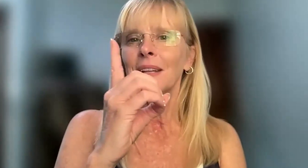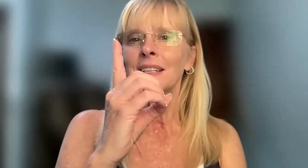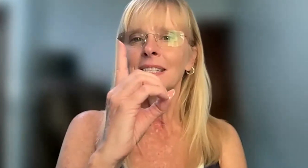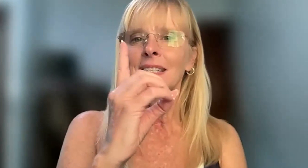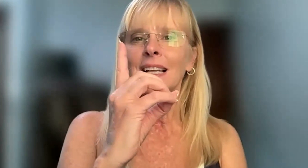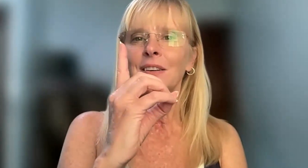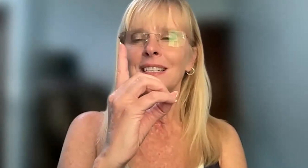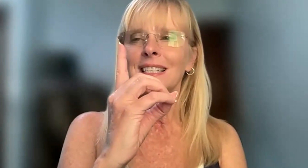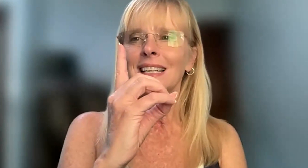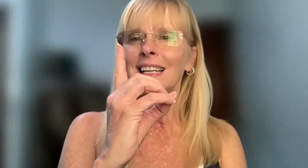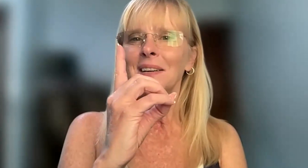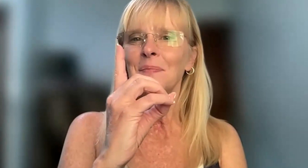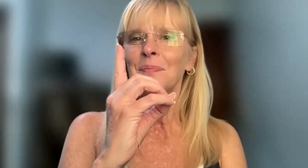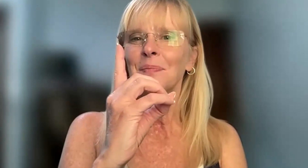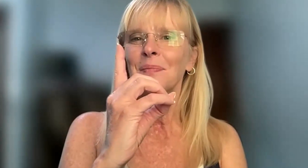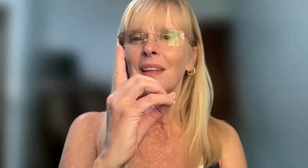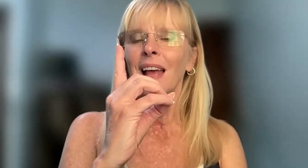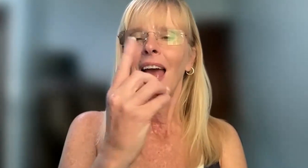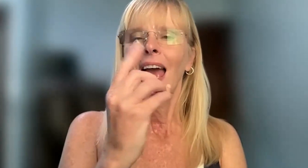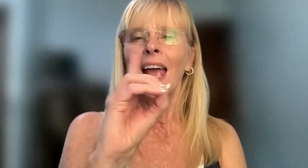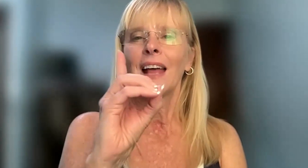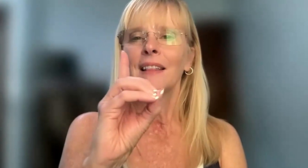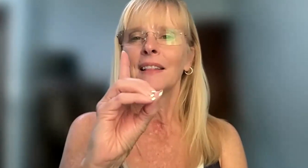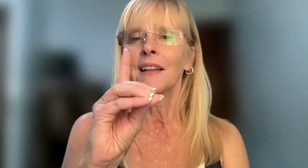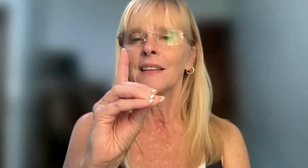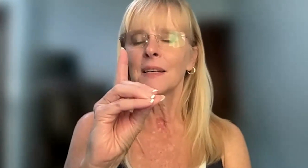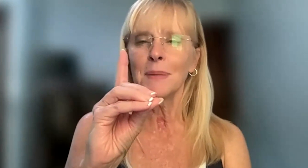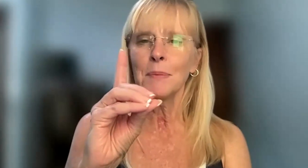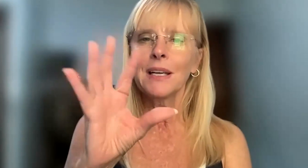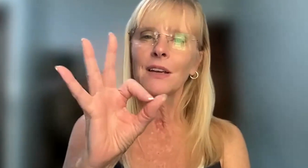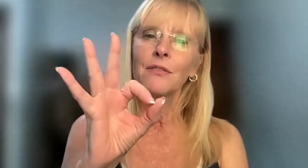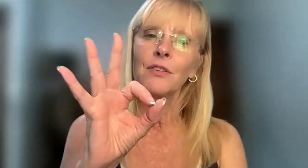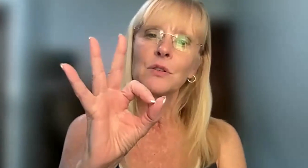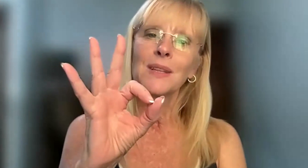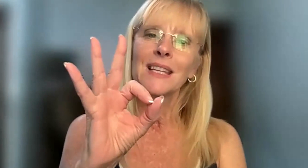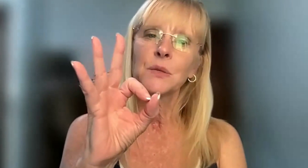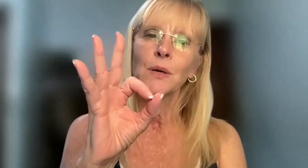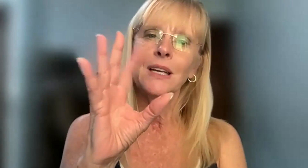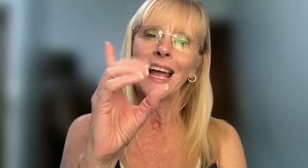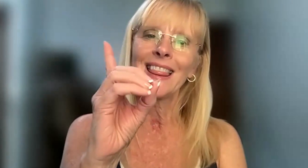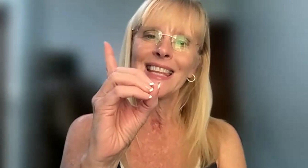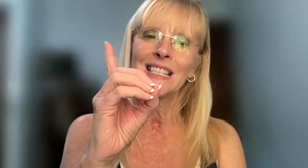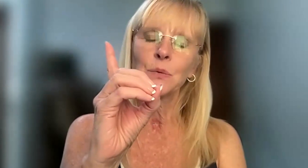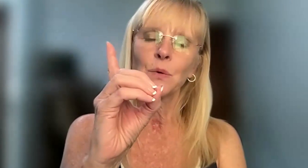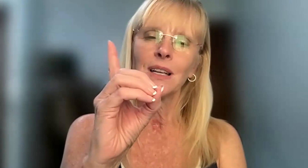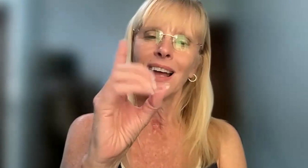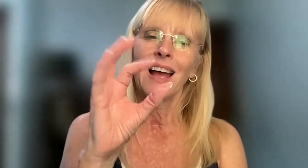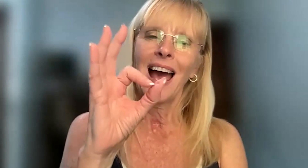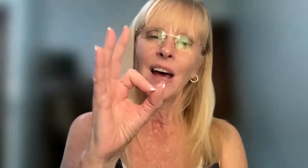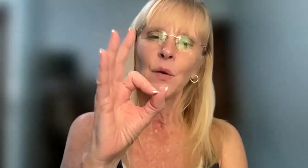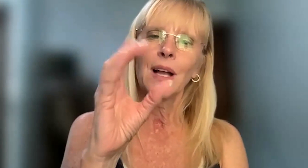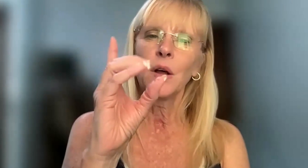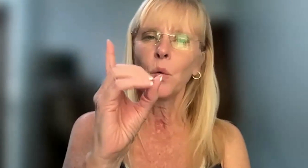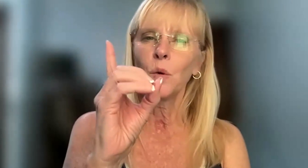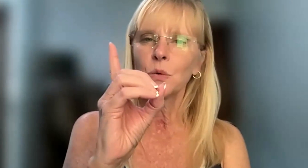This is the letter D. And some people get confused with this one and this one. How do I know which one